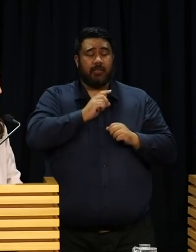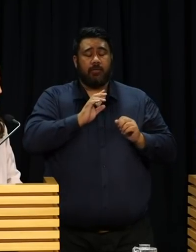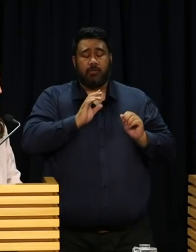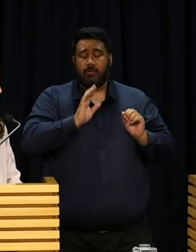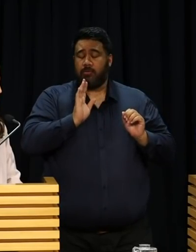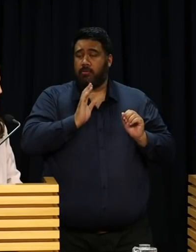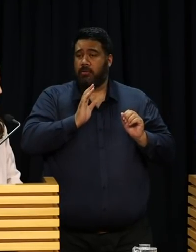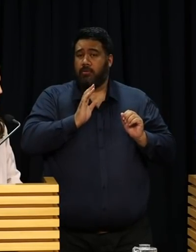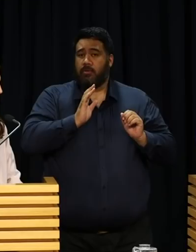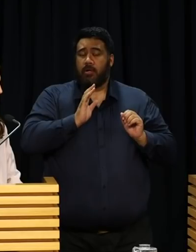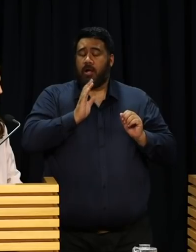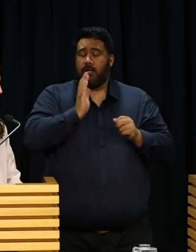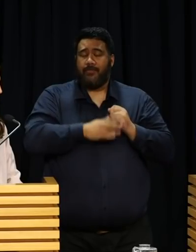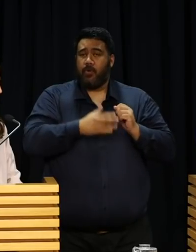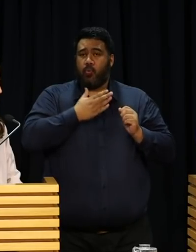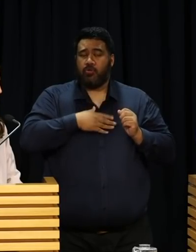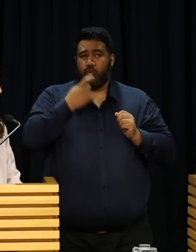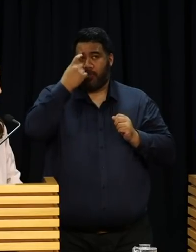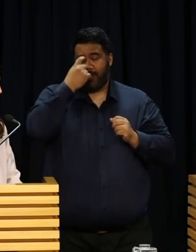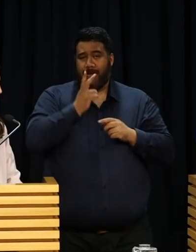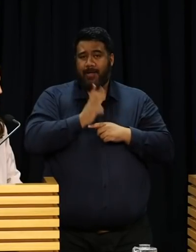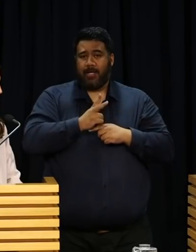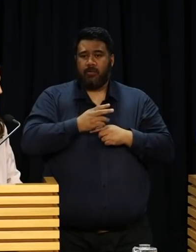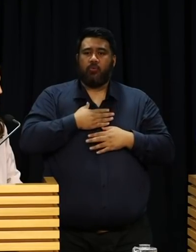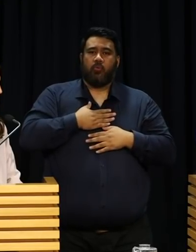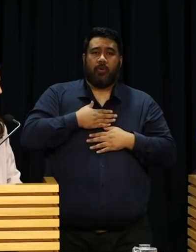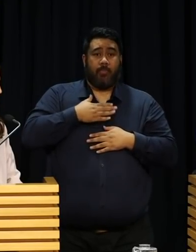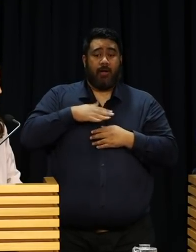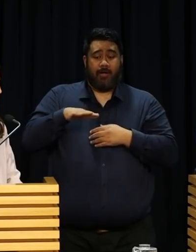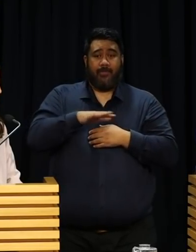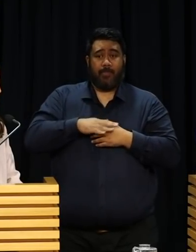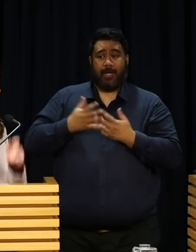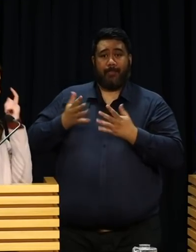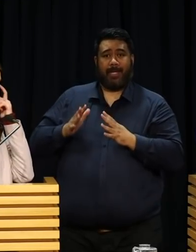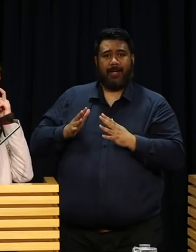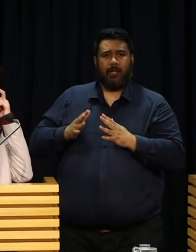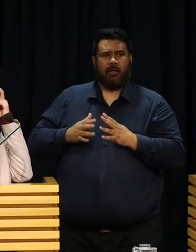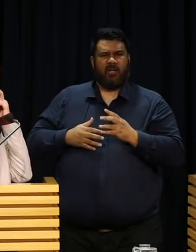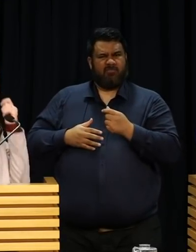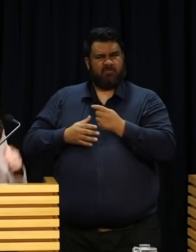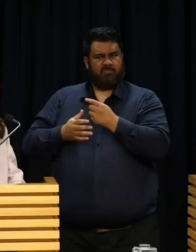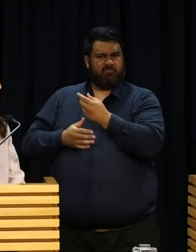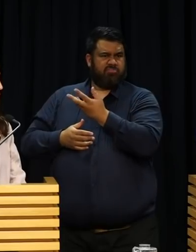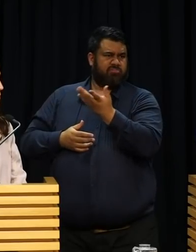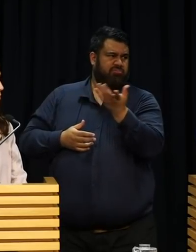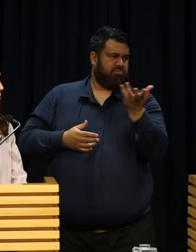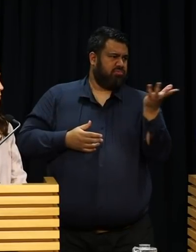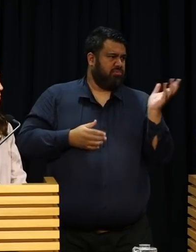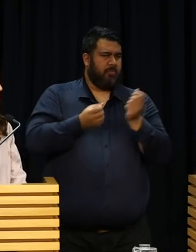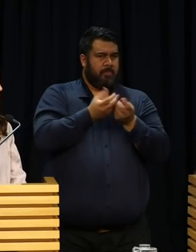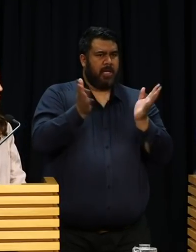goodness, I never even want to think about that. That's just my family. That's replicated across the Pacific community.